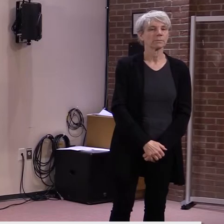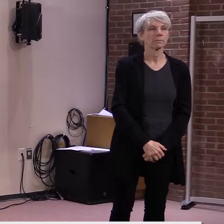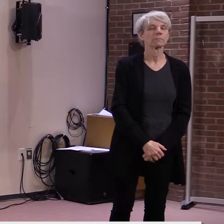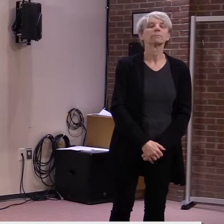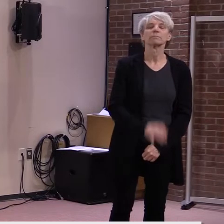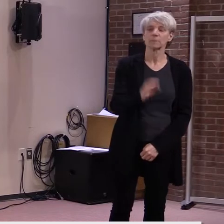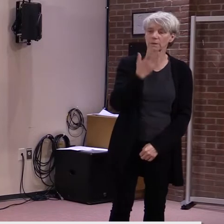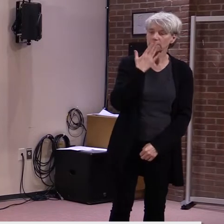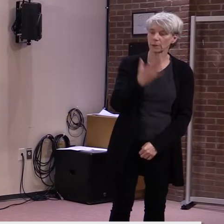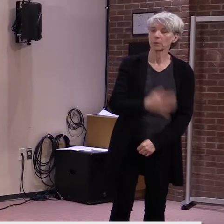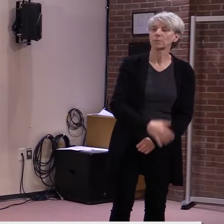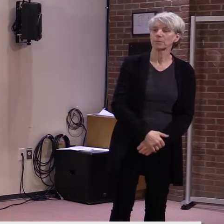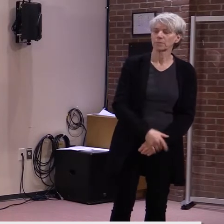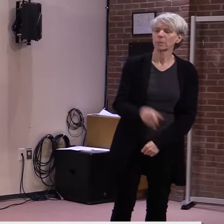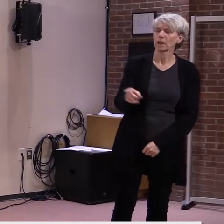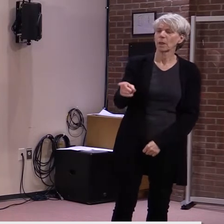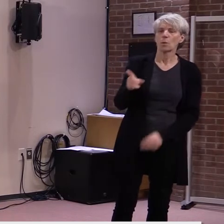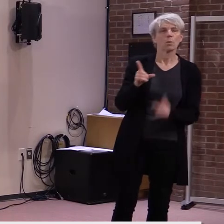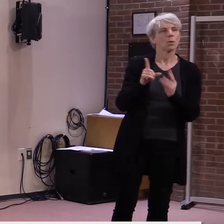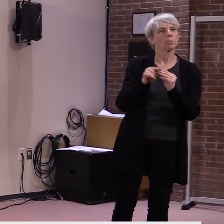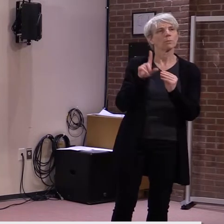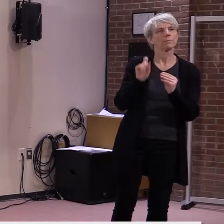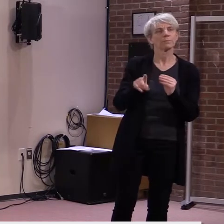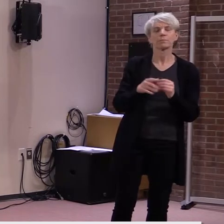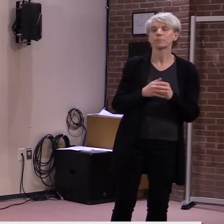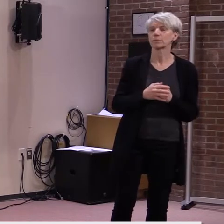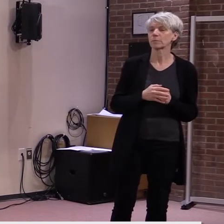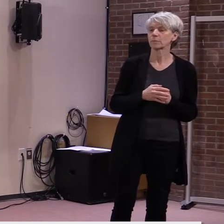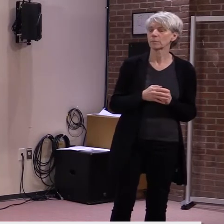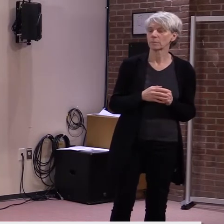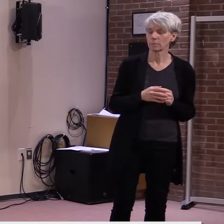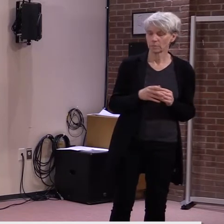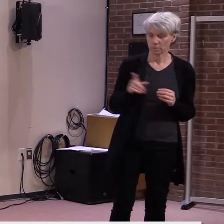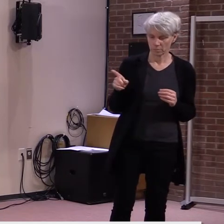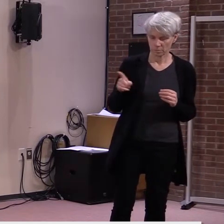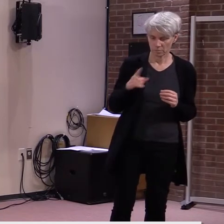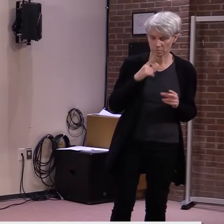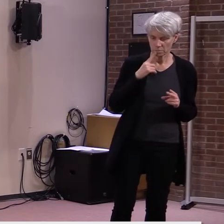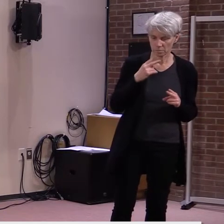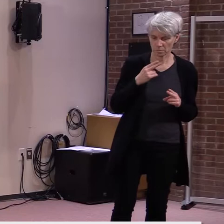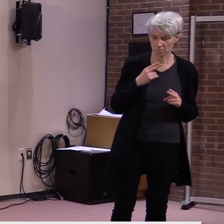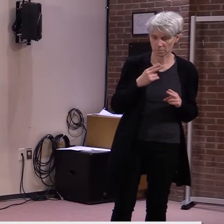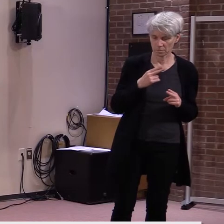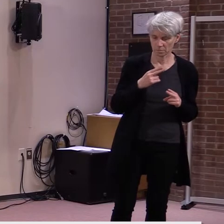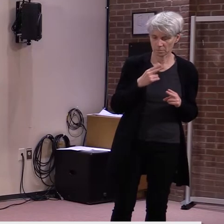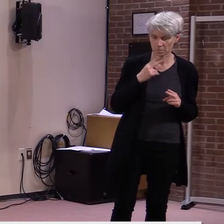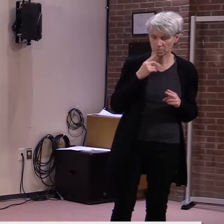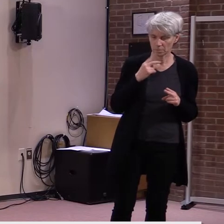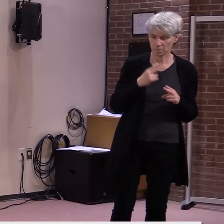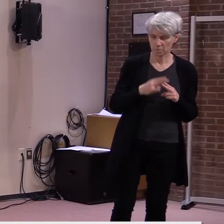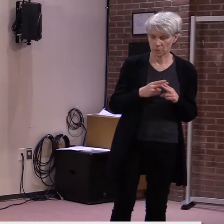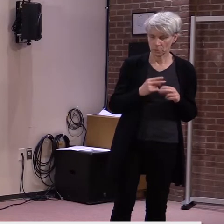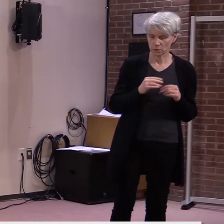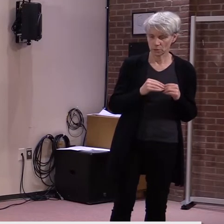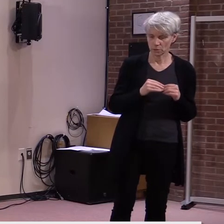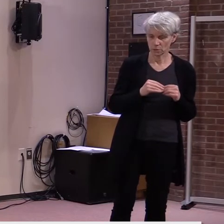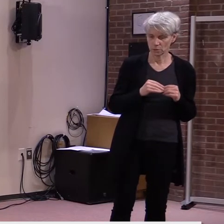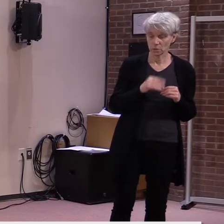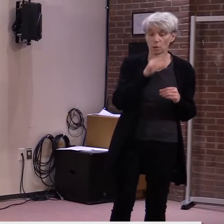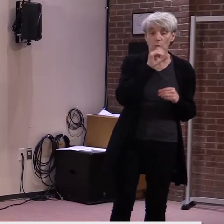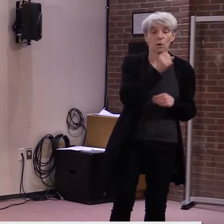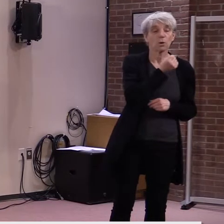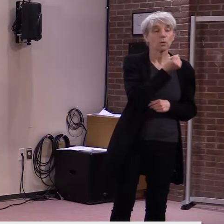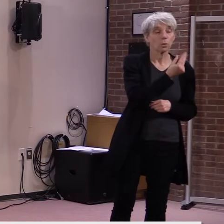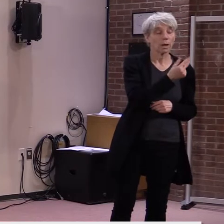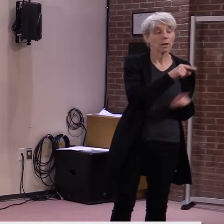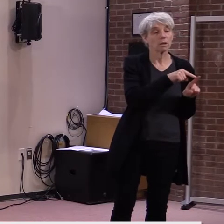Okay, thanks. And then you you mentioned earlier that I think 9,000 people 12 to